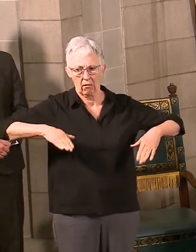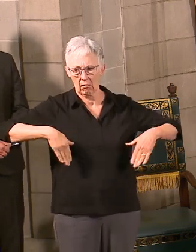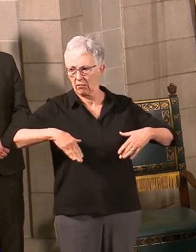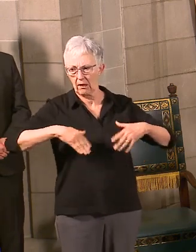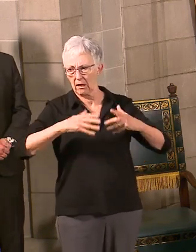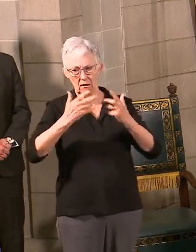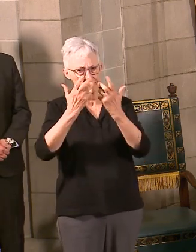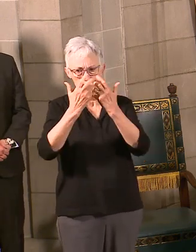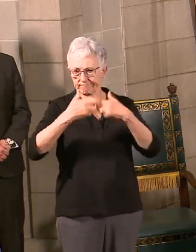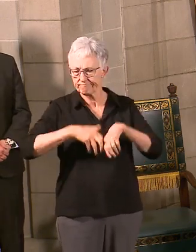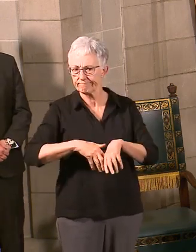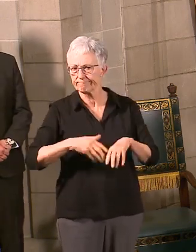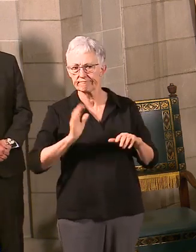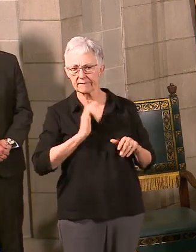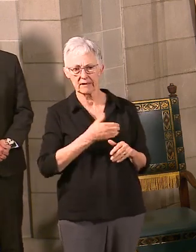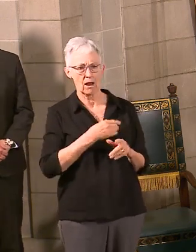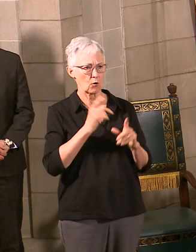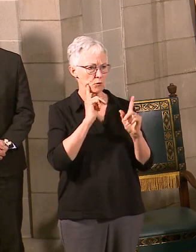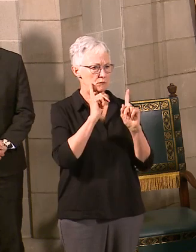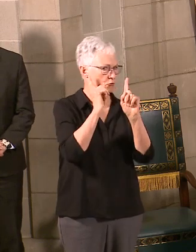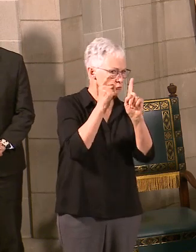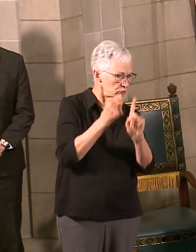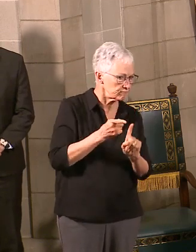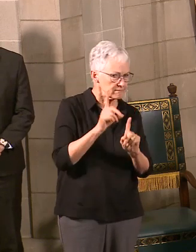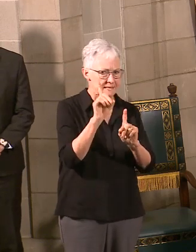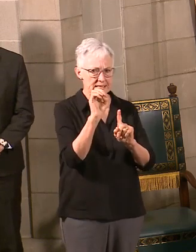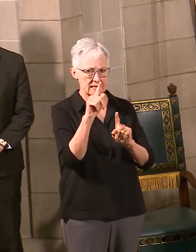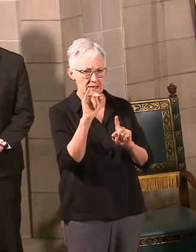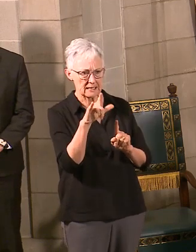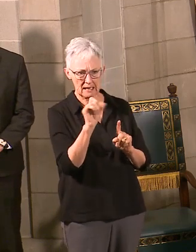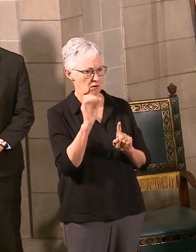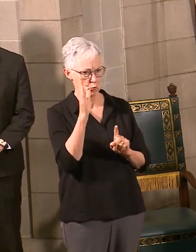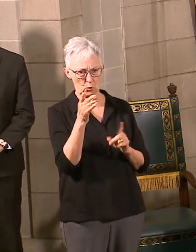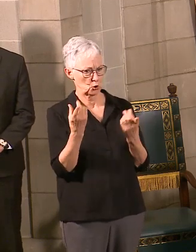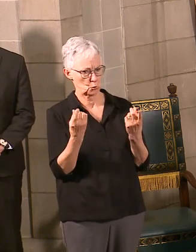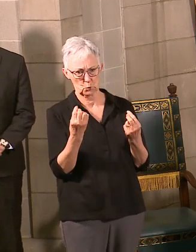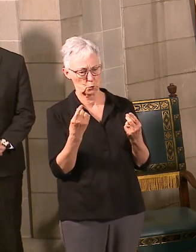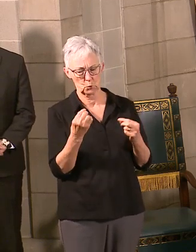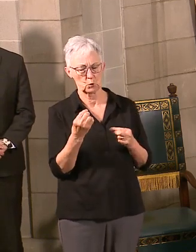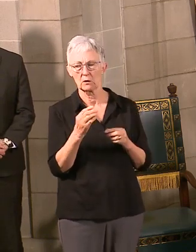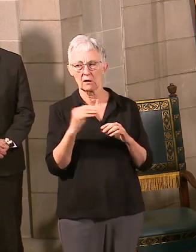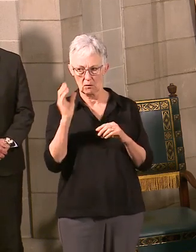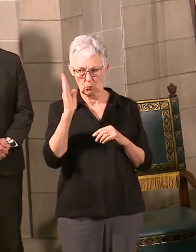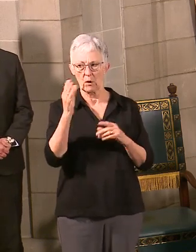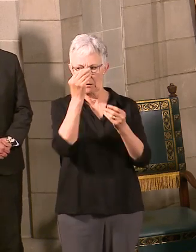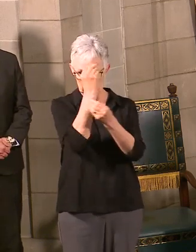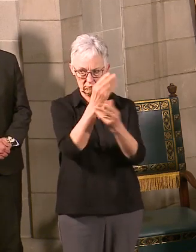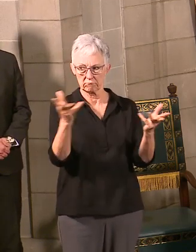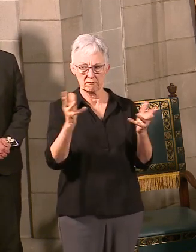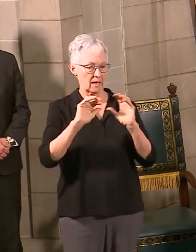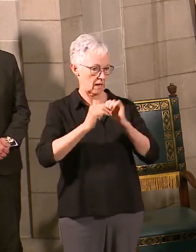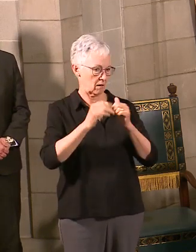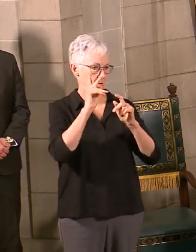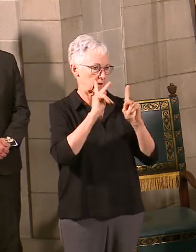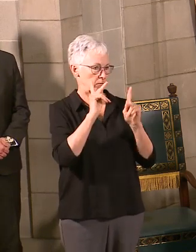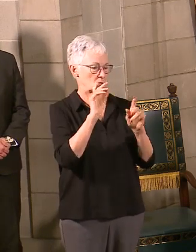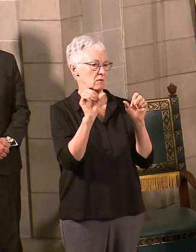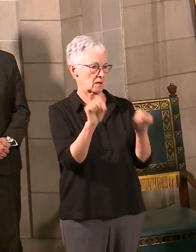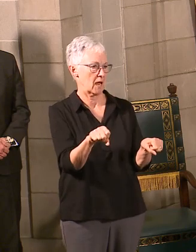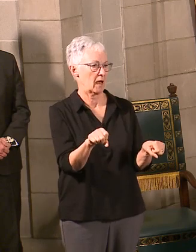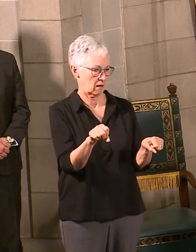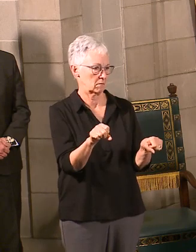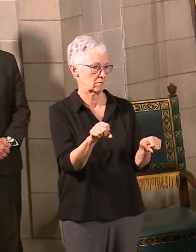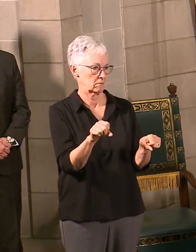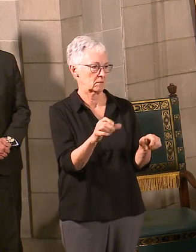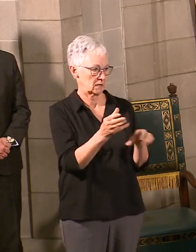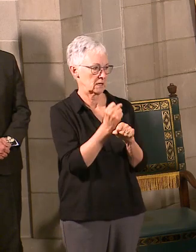But we'll pick that up when we're ready to make the bigger announcement about how people can access that program for quarantine and isolation. And again, our program